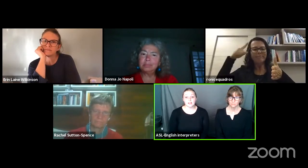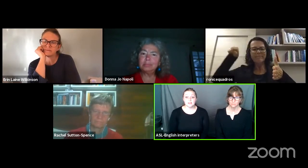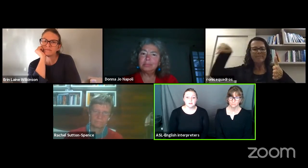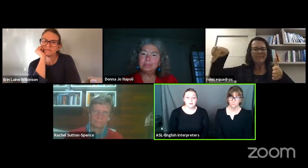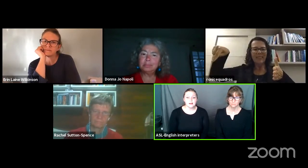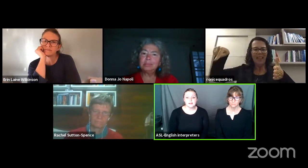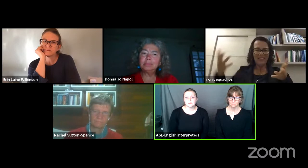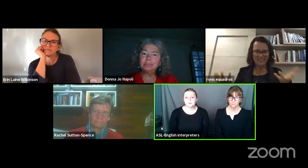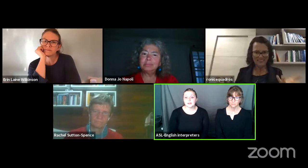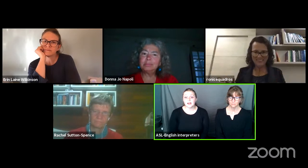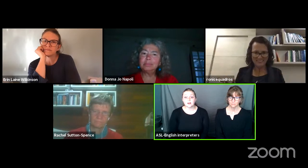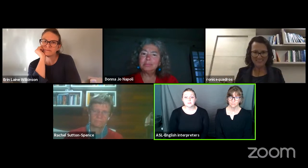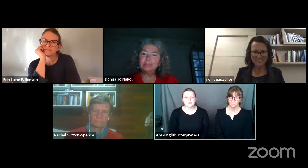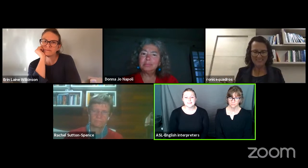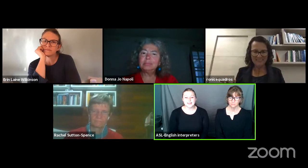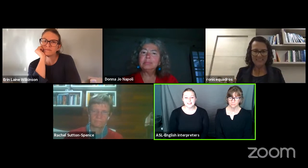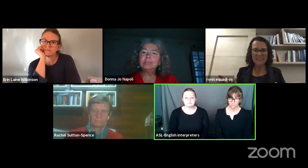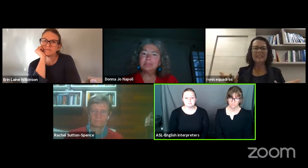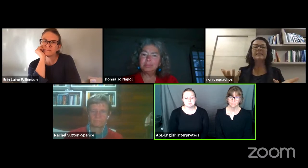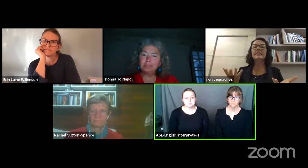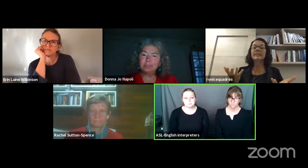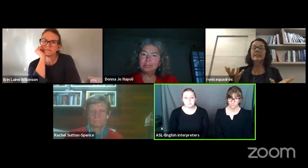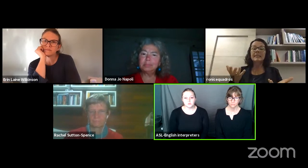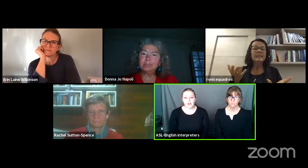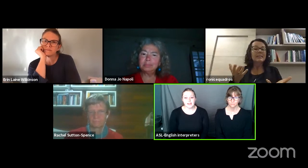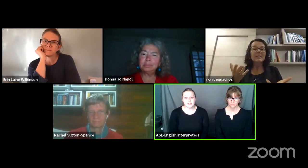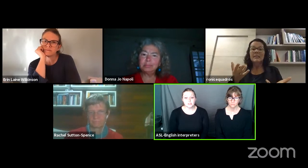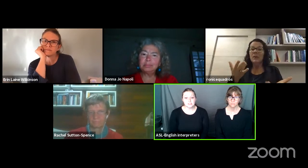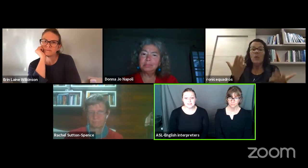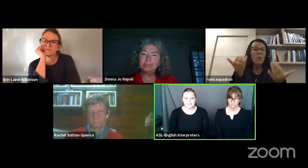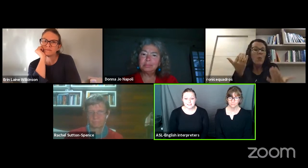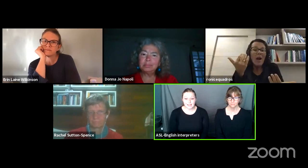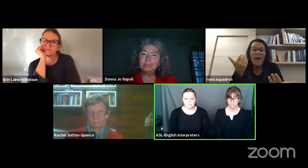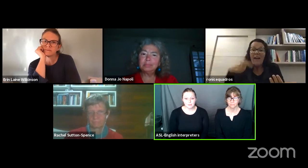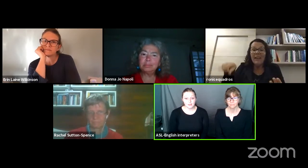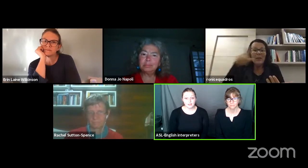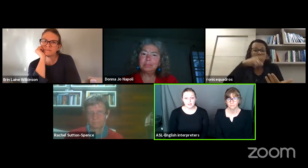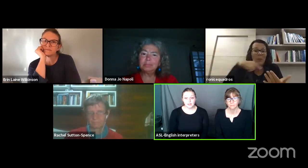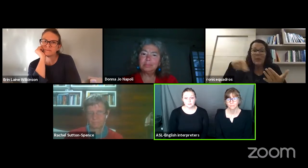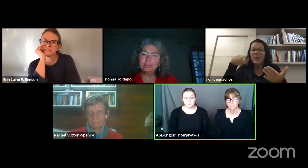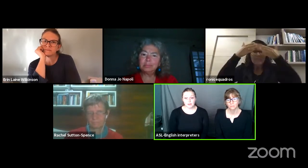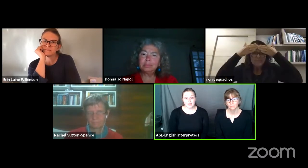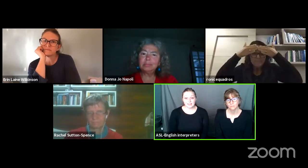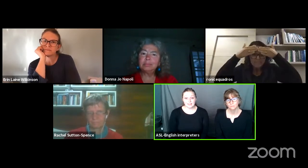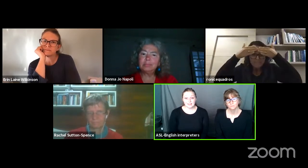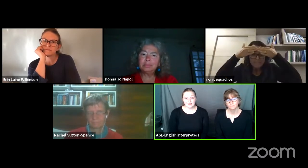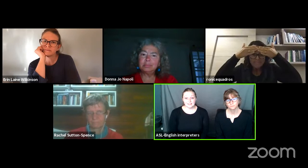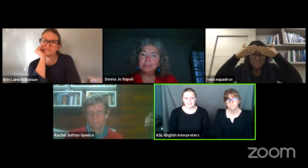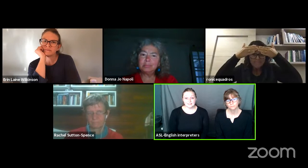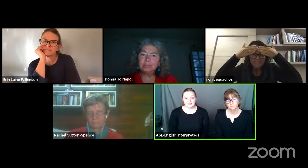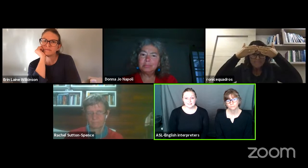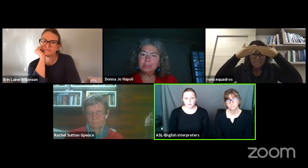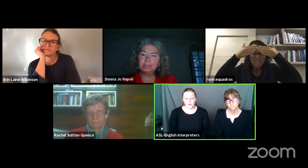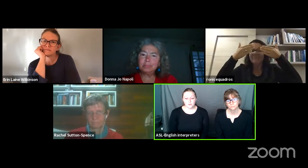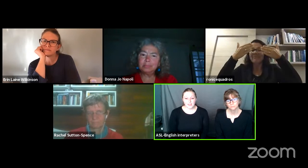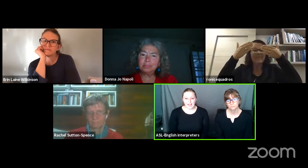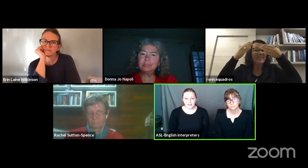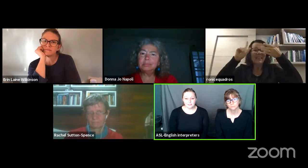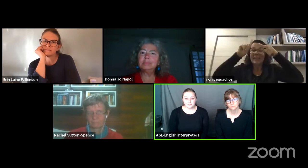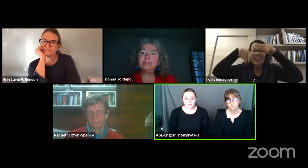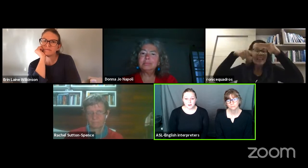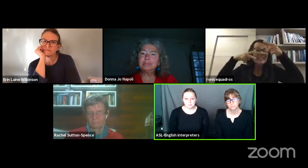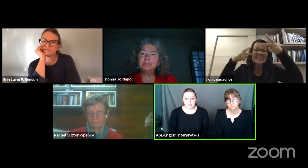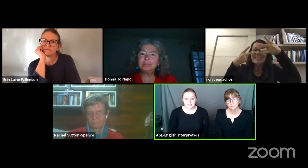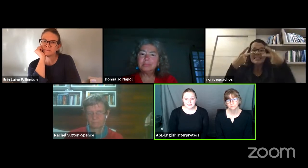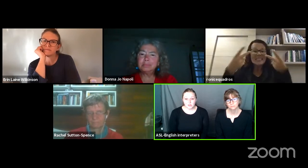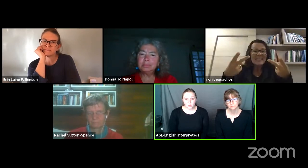and not think about anyone else and not try to understand them. But when we